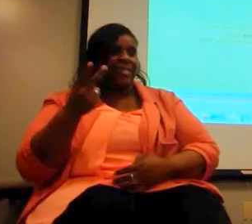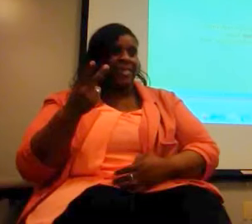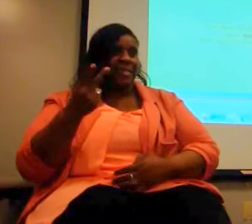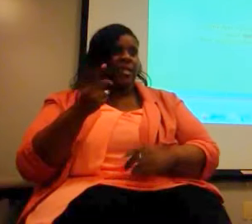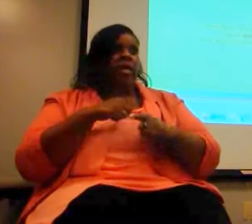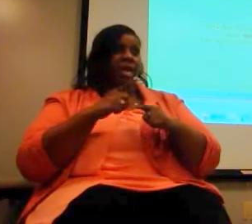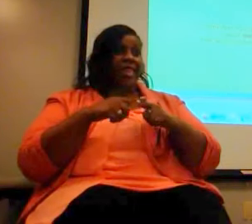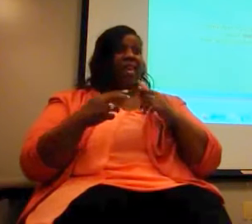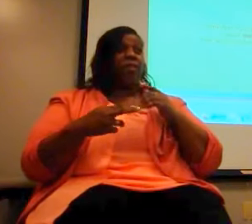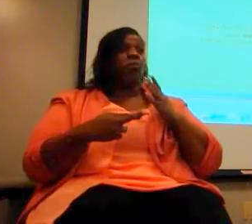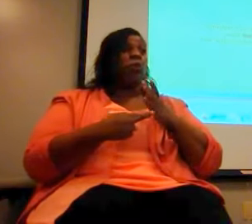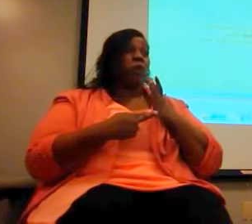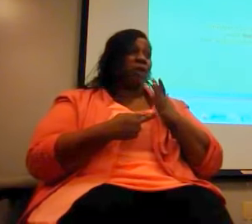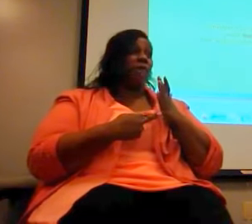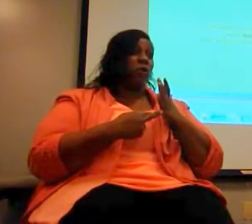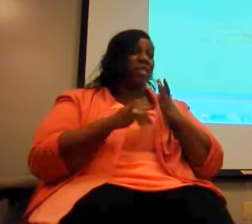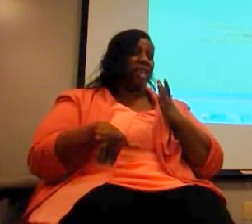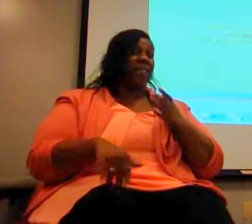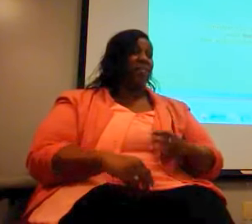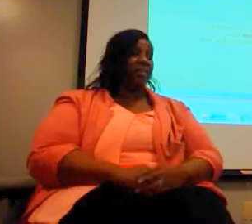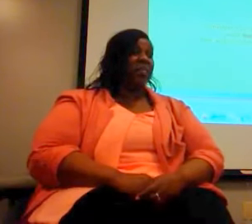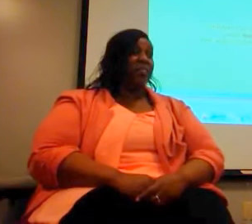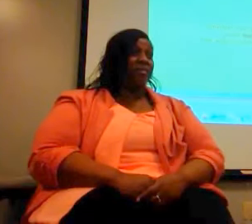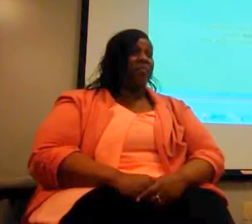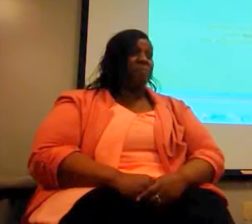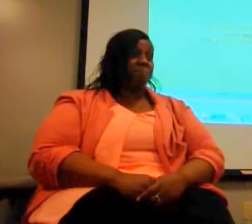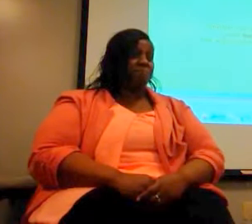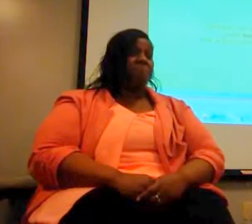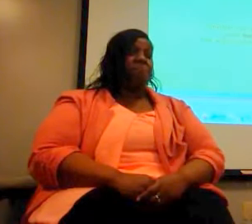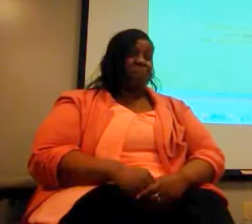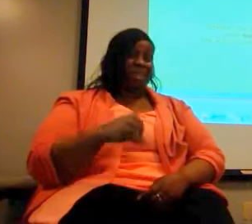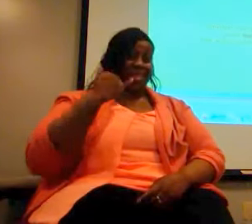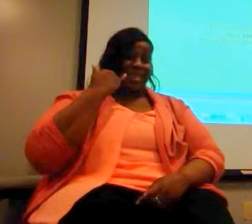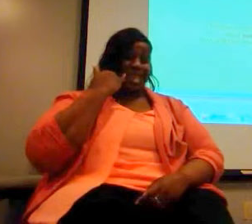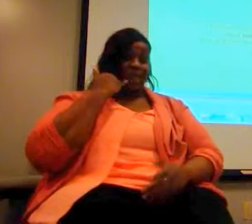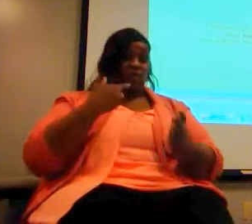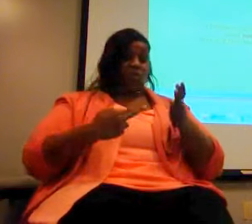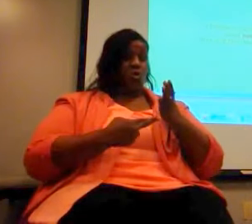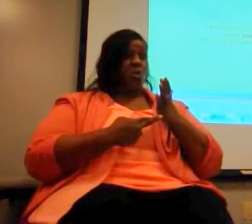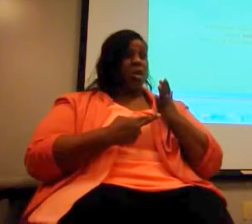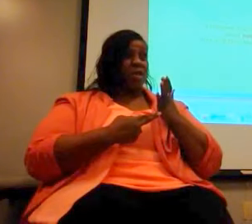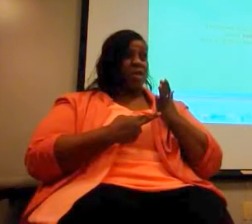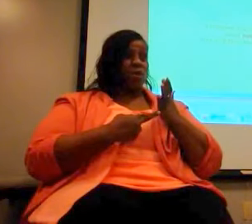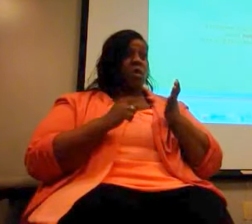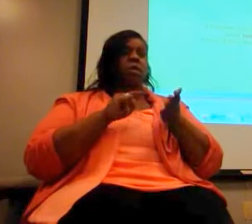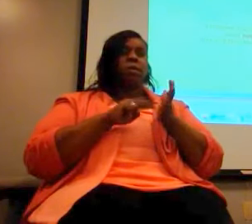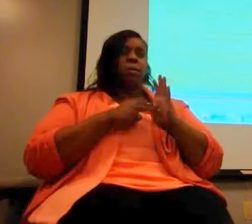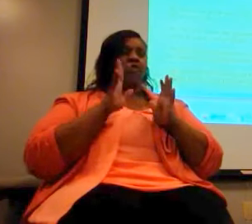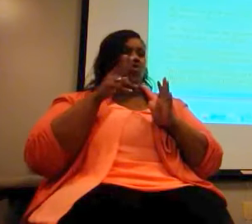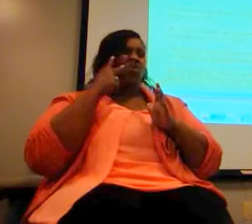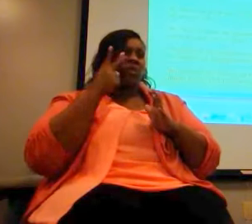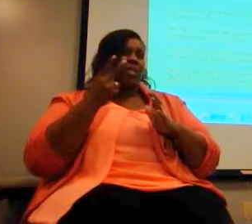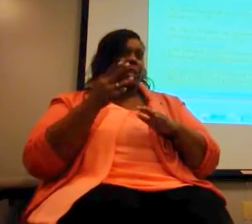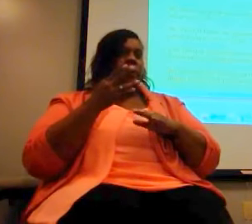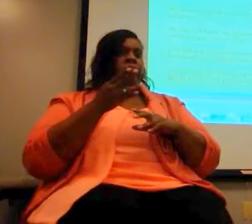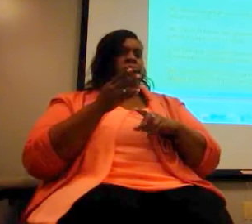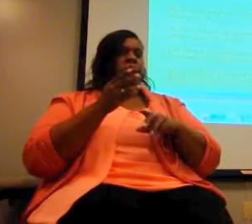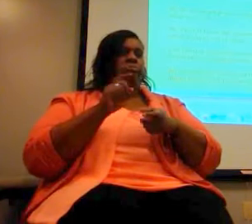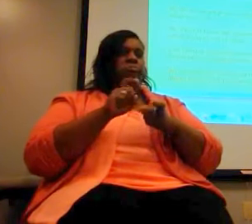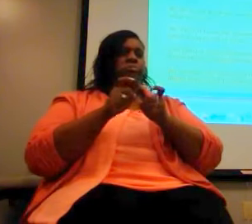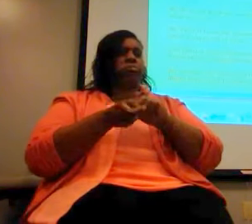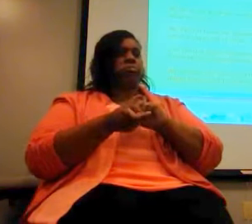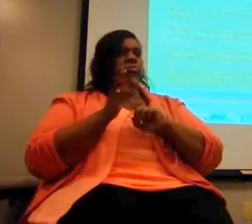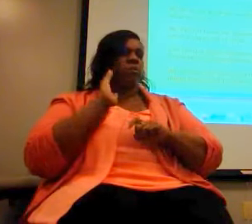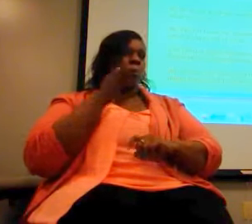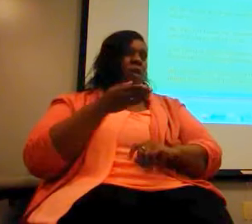we reinforce it, because the things you reinforce the most are the things you will see the most. So